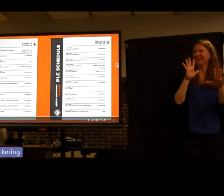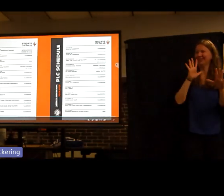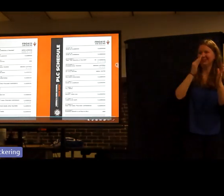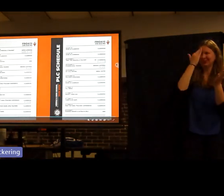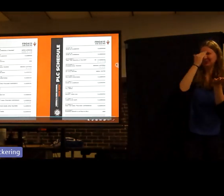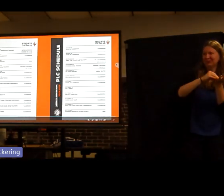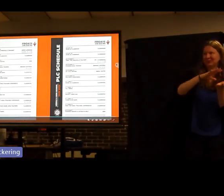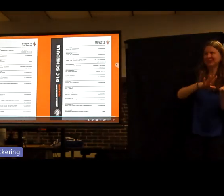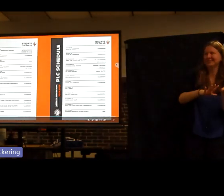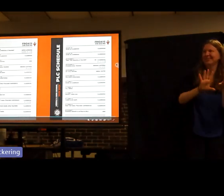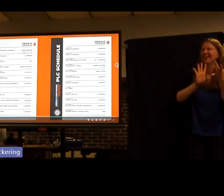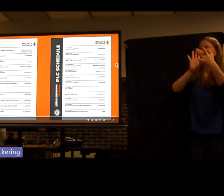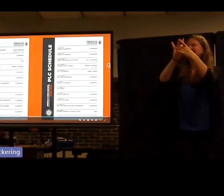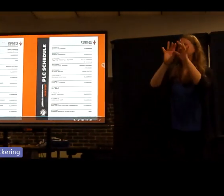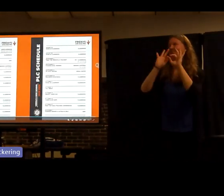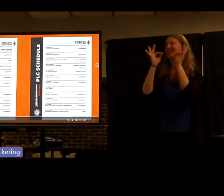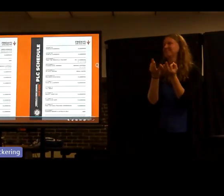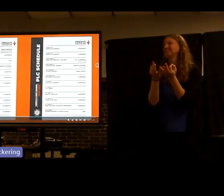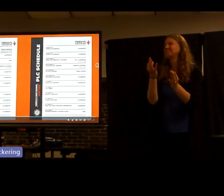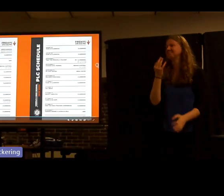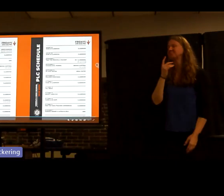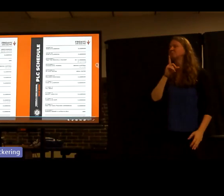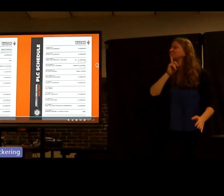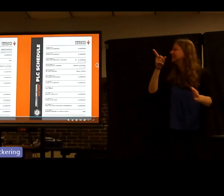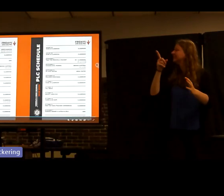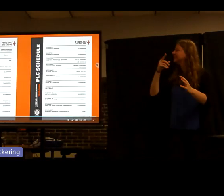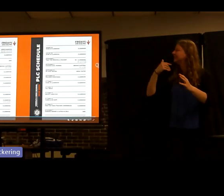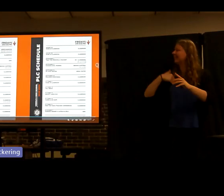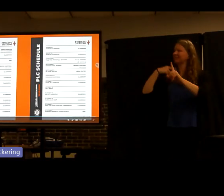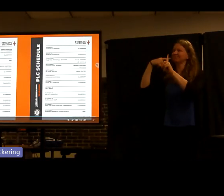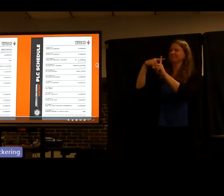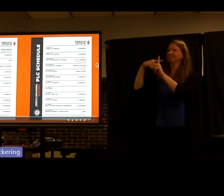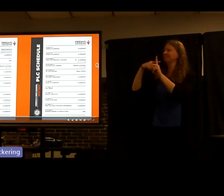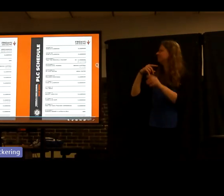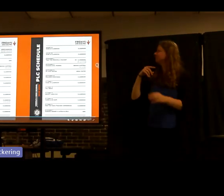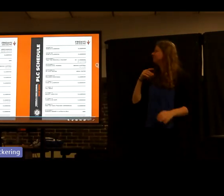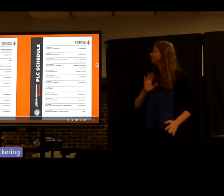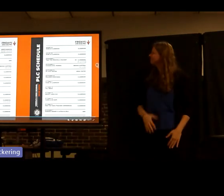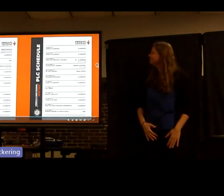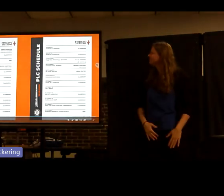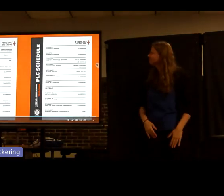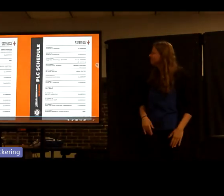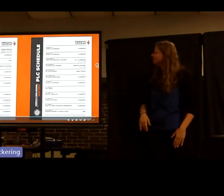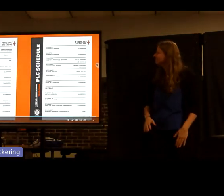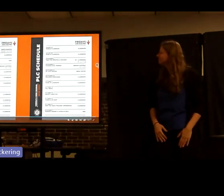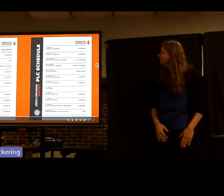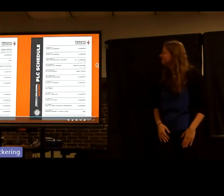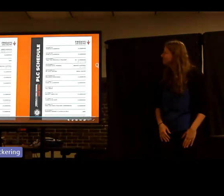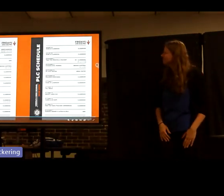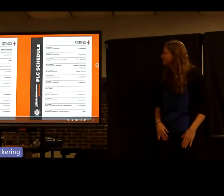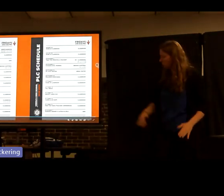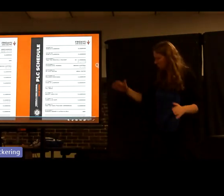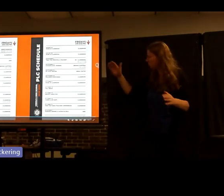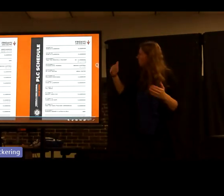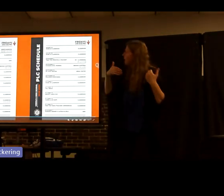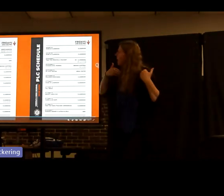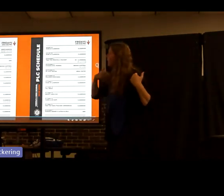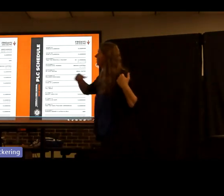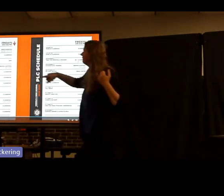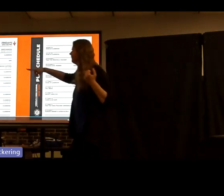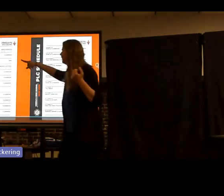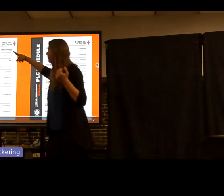It was really nice that the teachers already had that first week to connect with the students before they connected with the families. So we were very